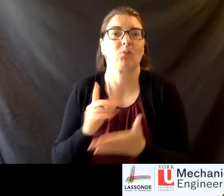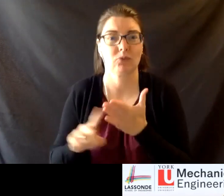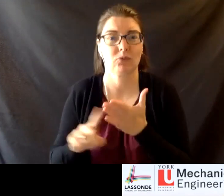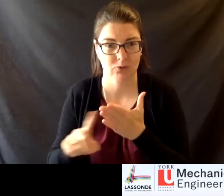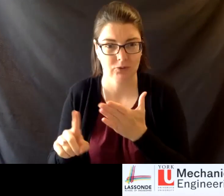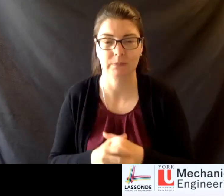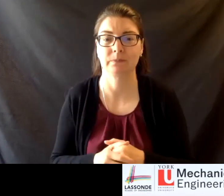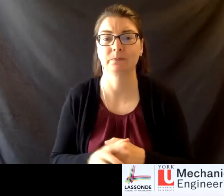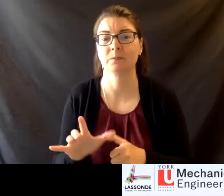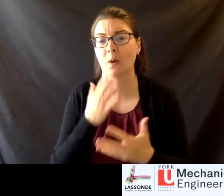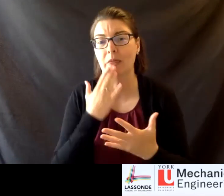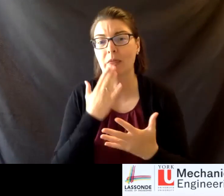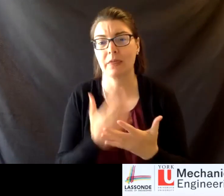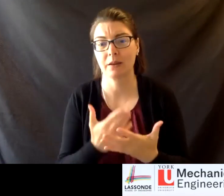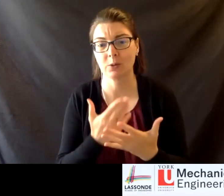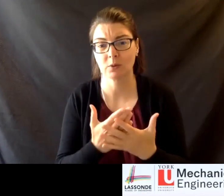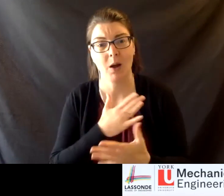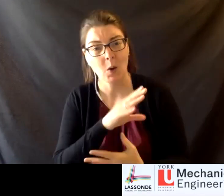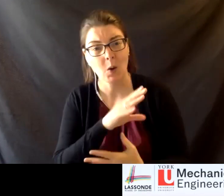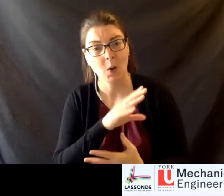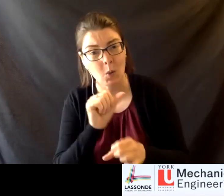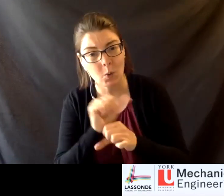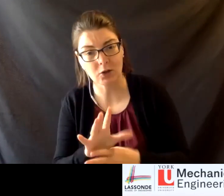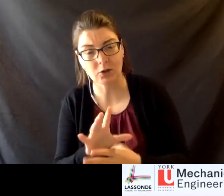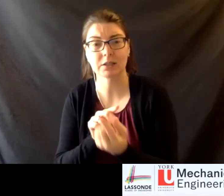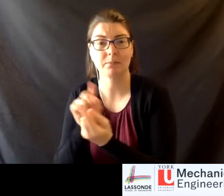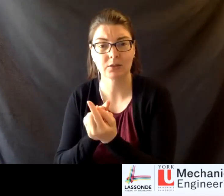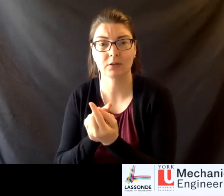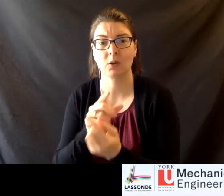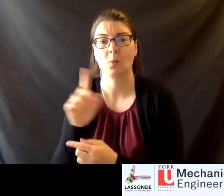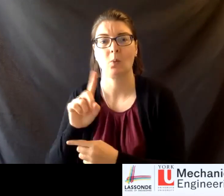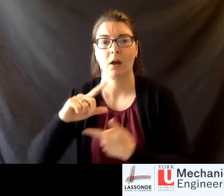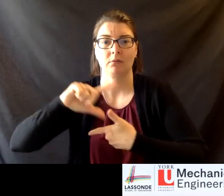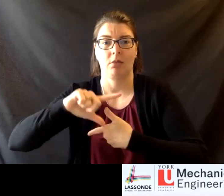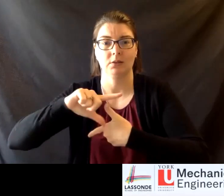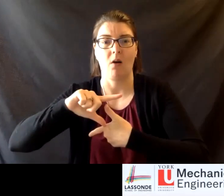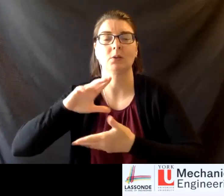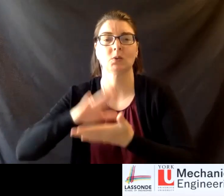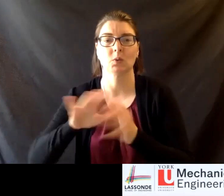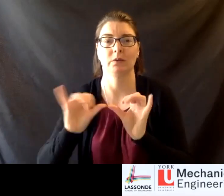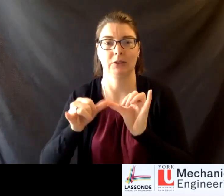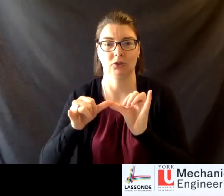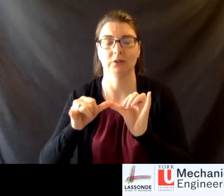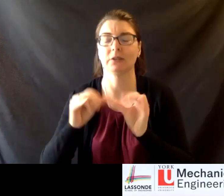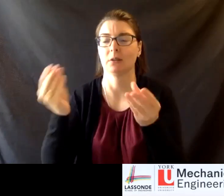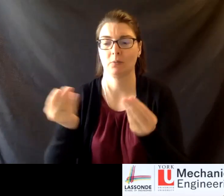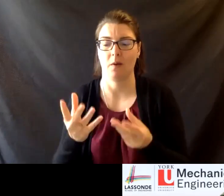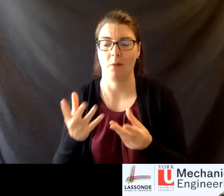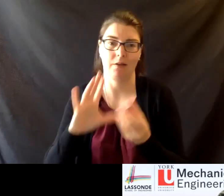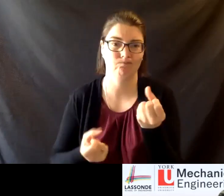would also like to thank my colleagues and mentors at Lausanne School of Engineering who have provided me with their kind